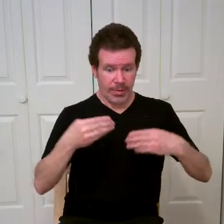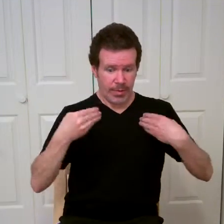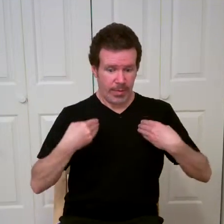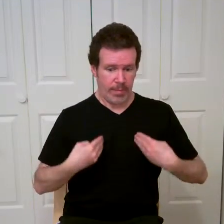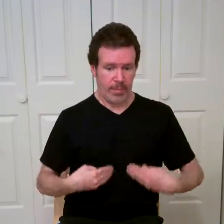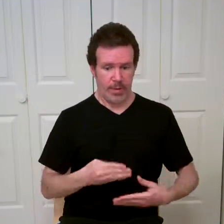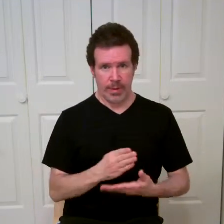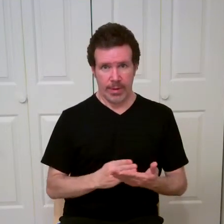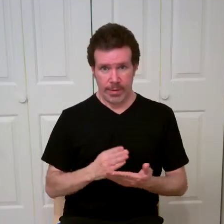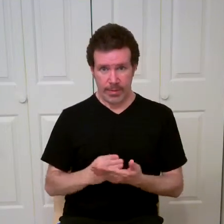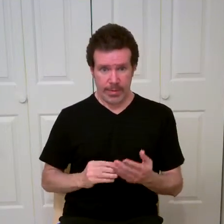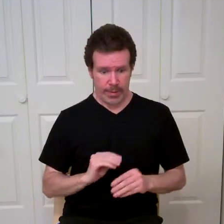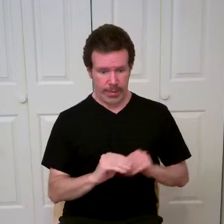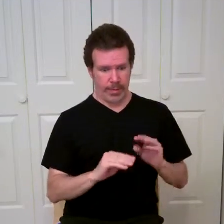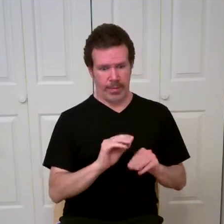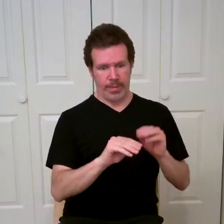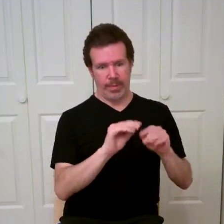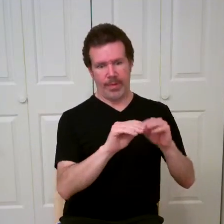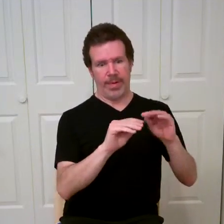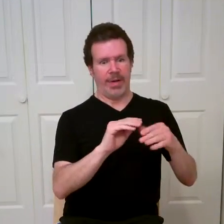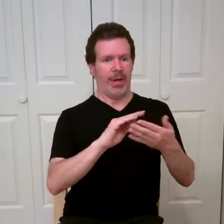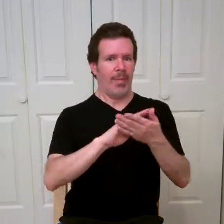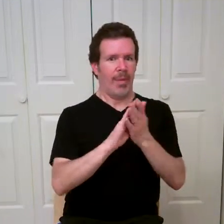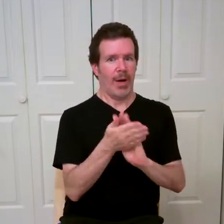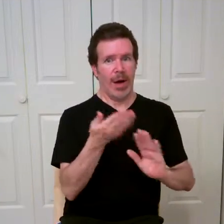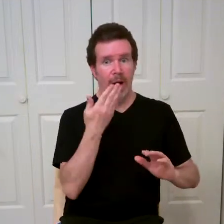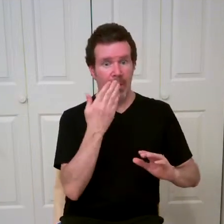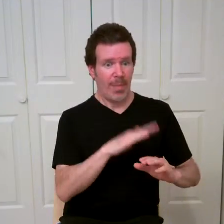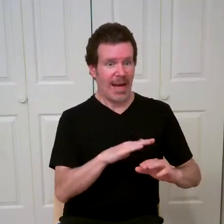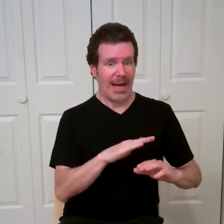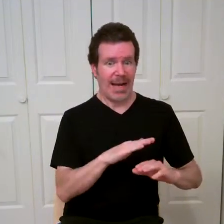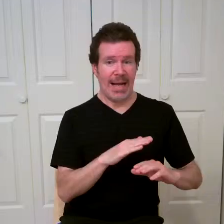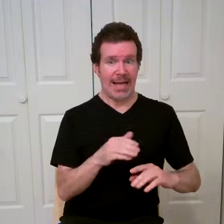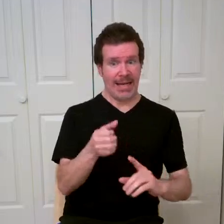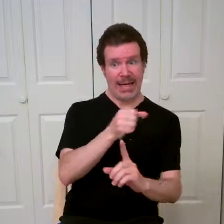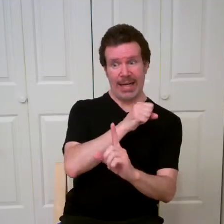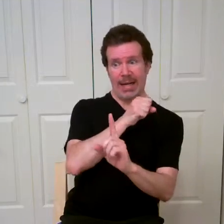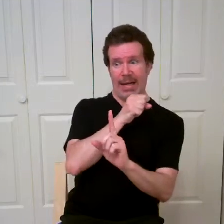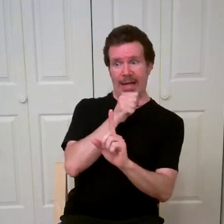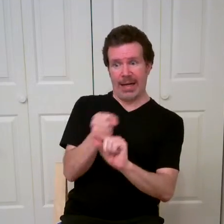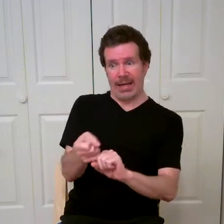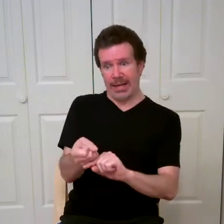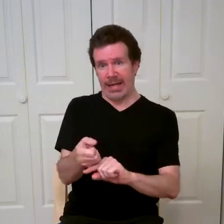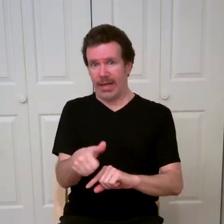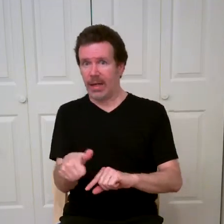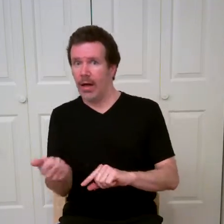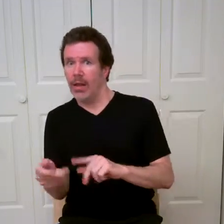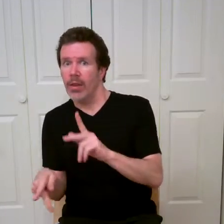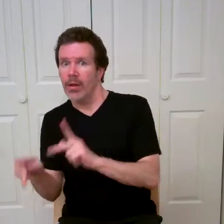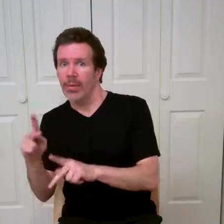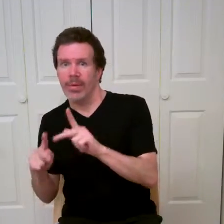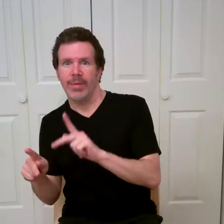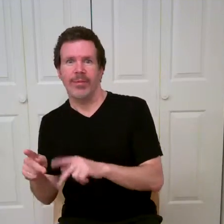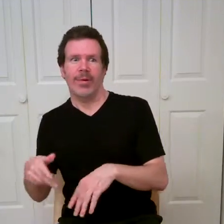that attacks other characters in the book. This is an example of person versus